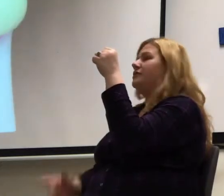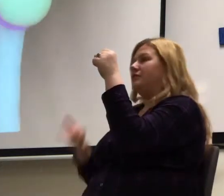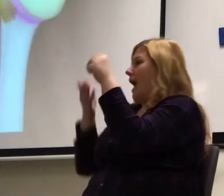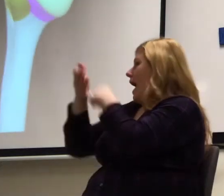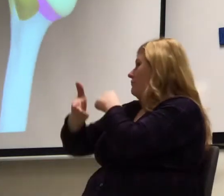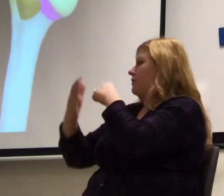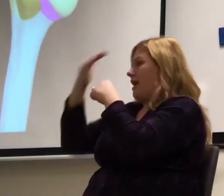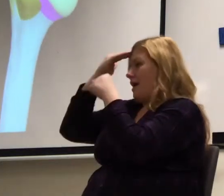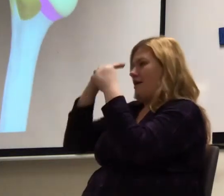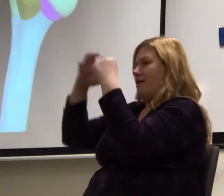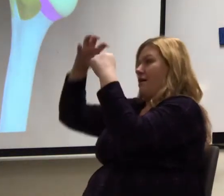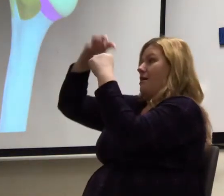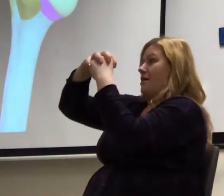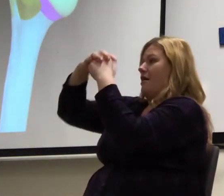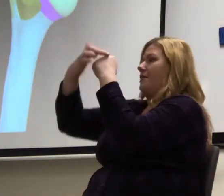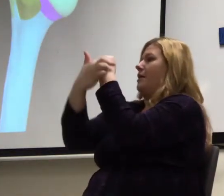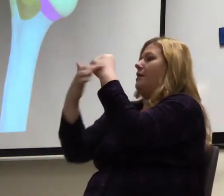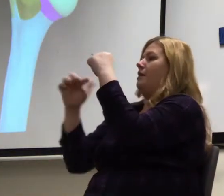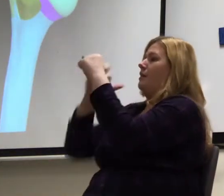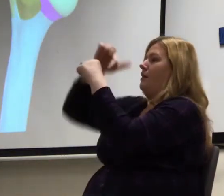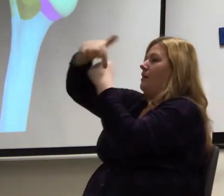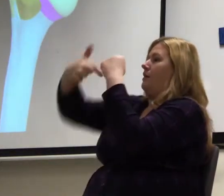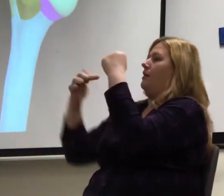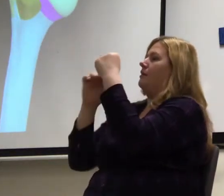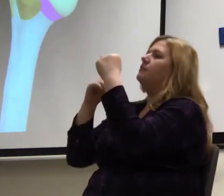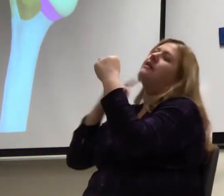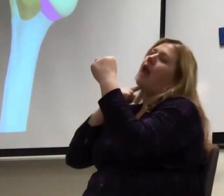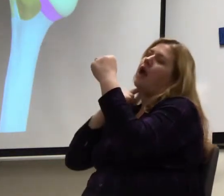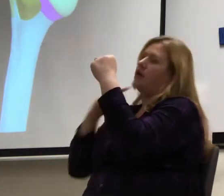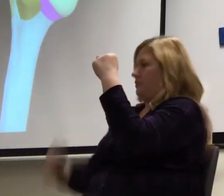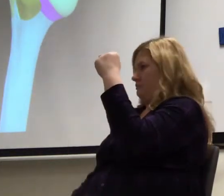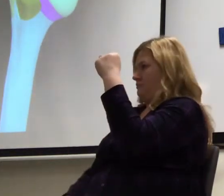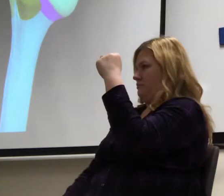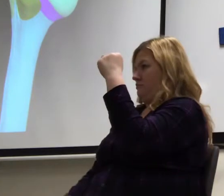right? So if I point to kind of like, I'm